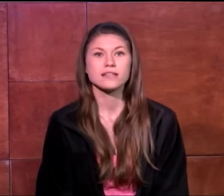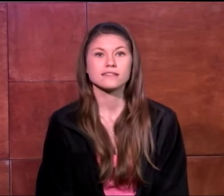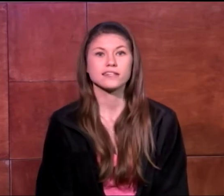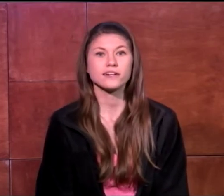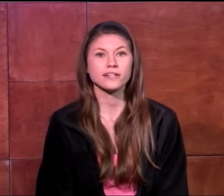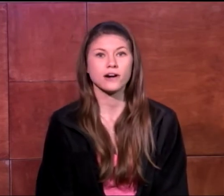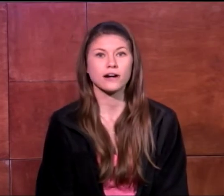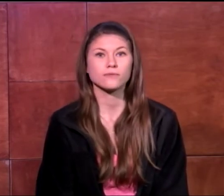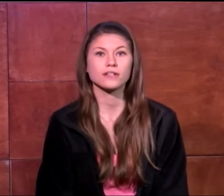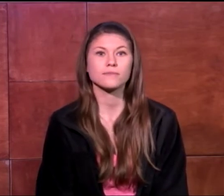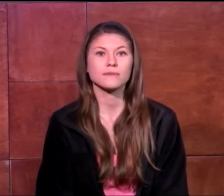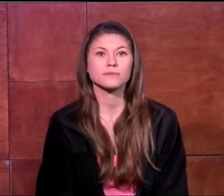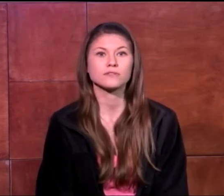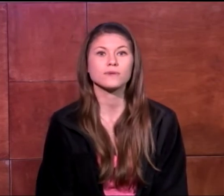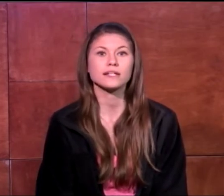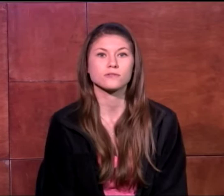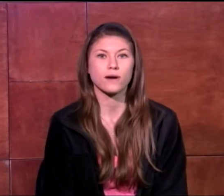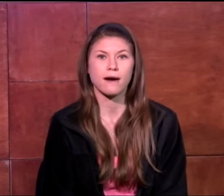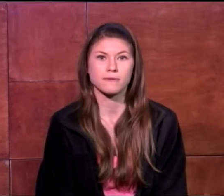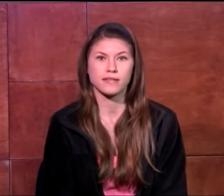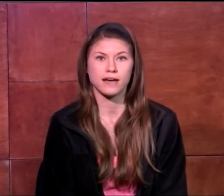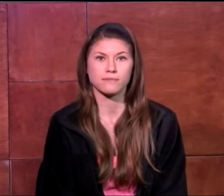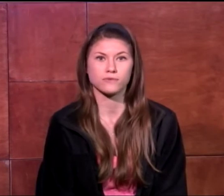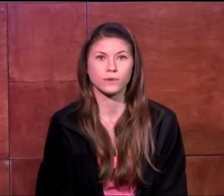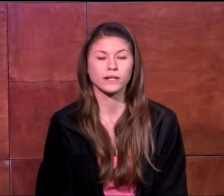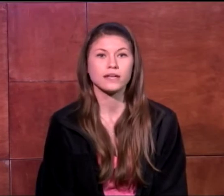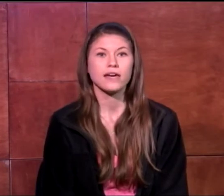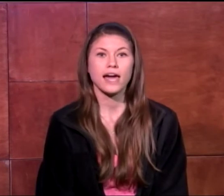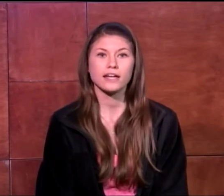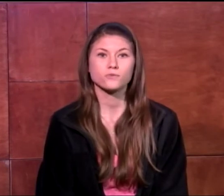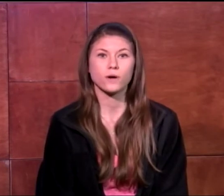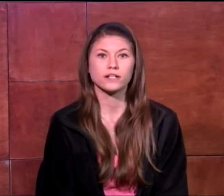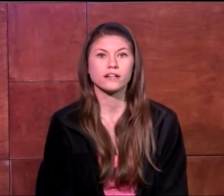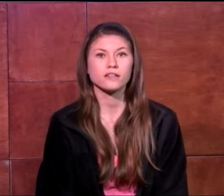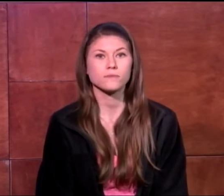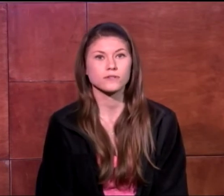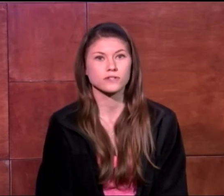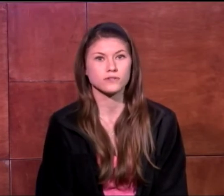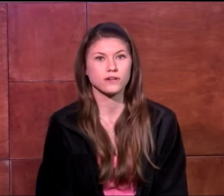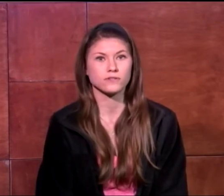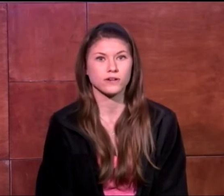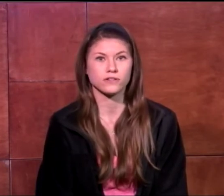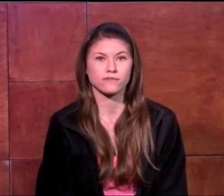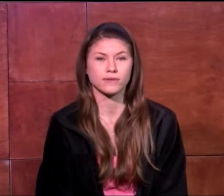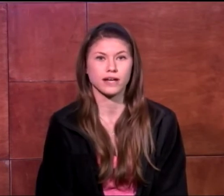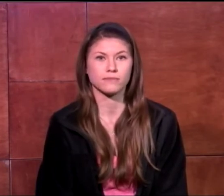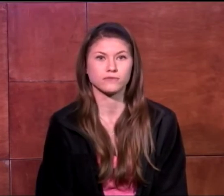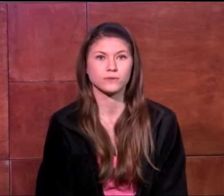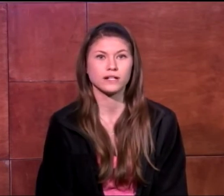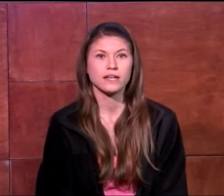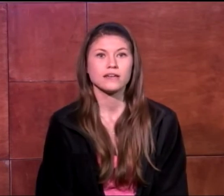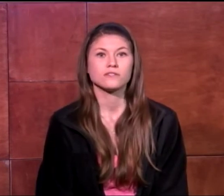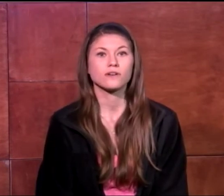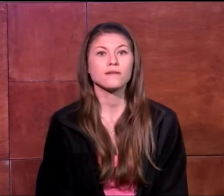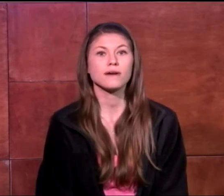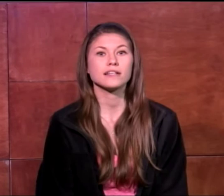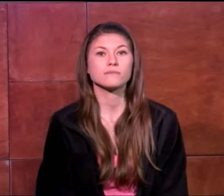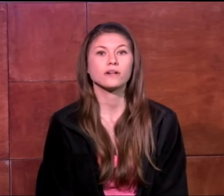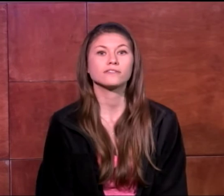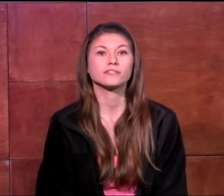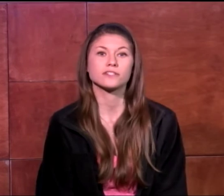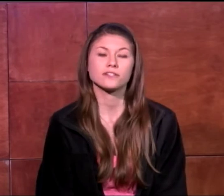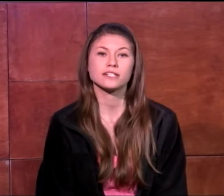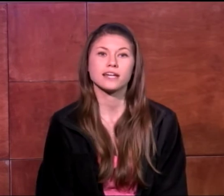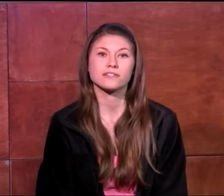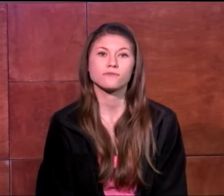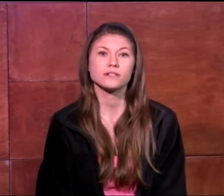girl, security guard, one of the people to witness what happened the night before, Antoine, another person who knows Andre from the night before. So come by